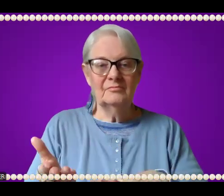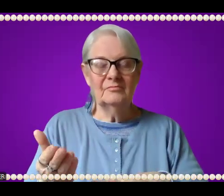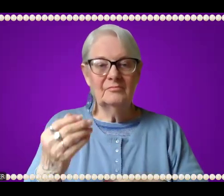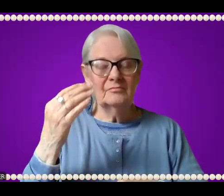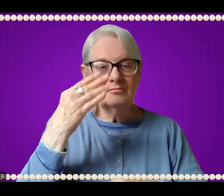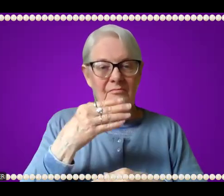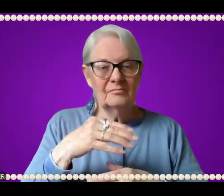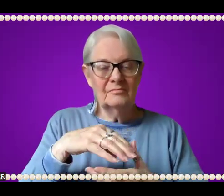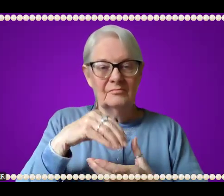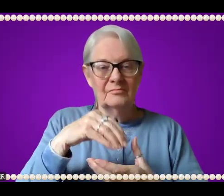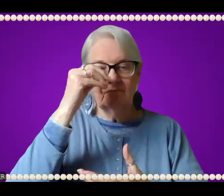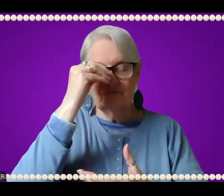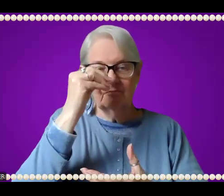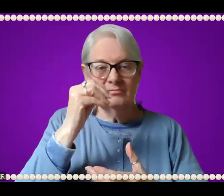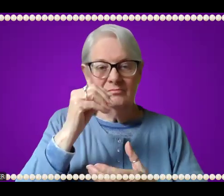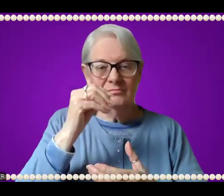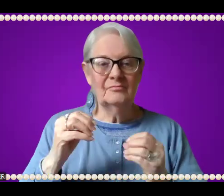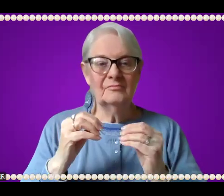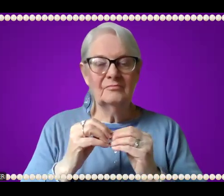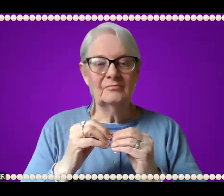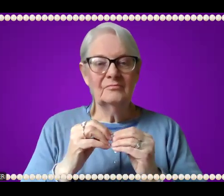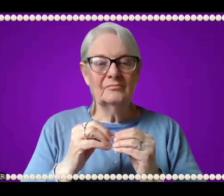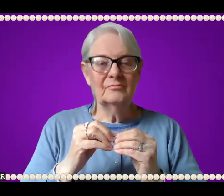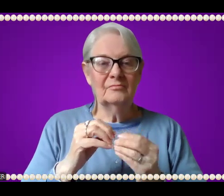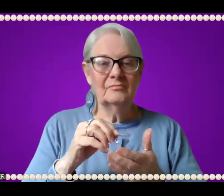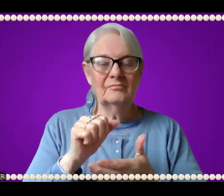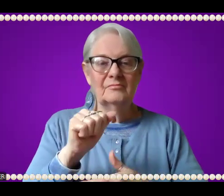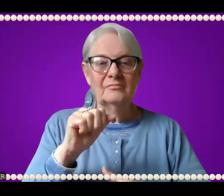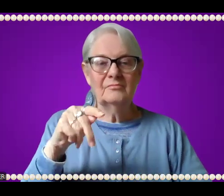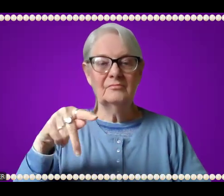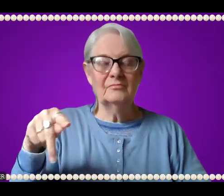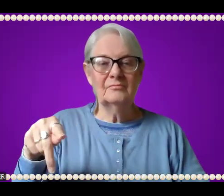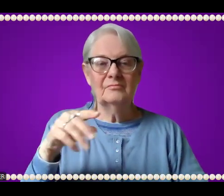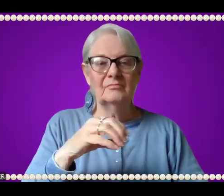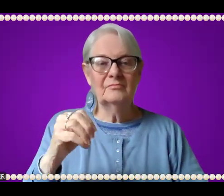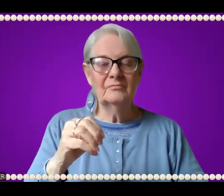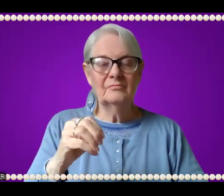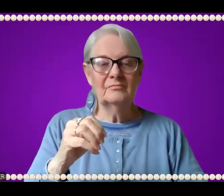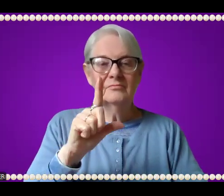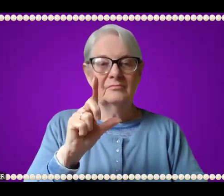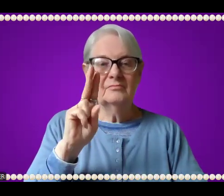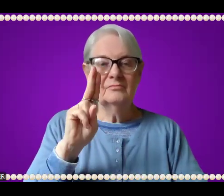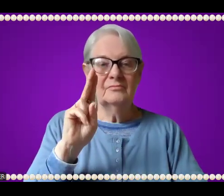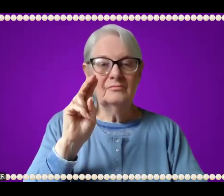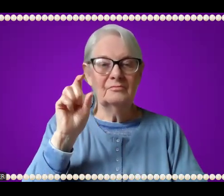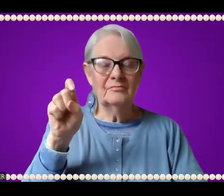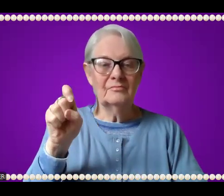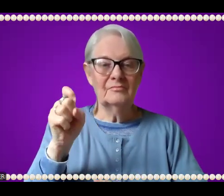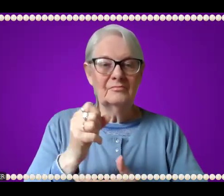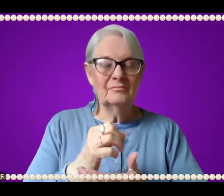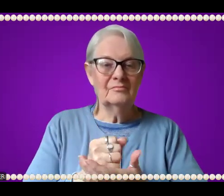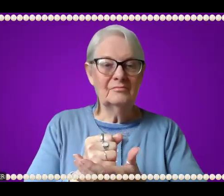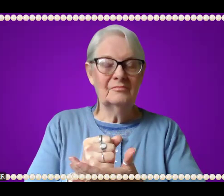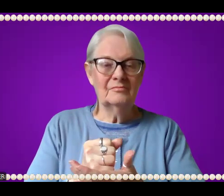these apps and certainly what Lux comes up with. Then the faithful king,